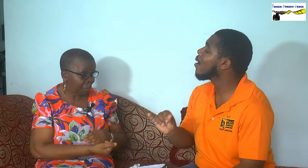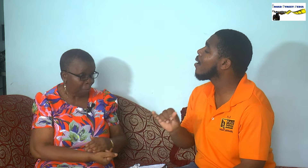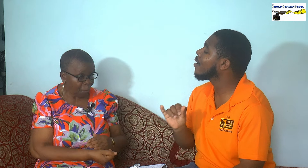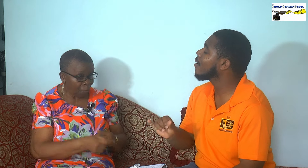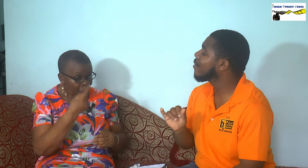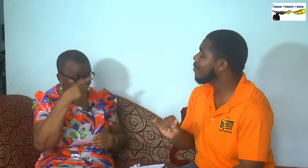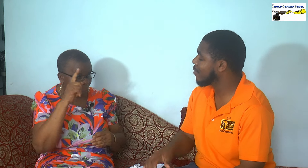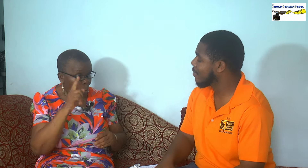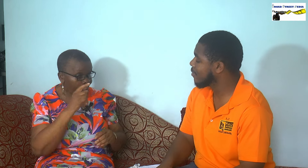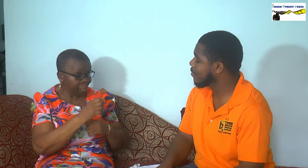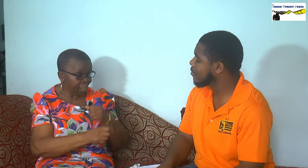Okay.